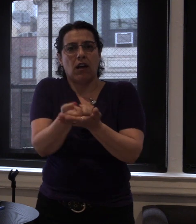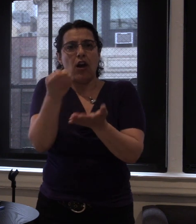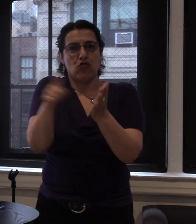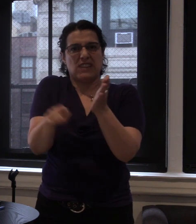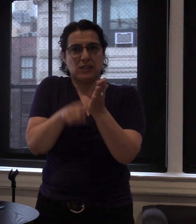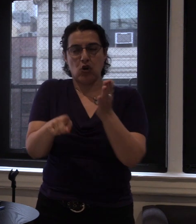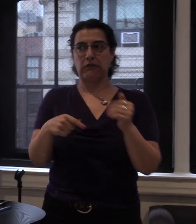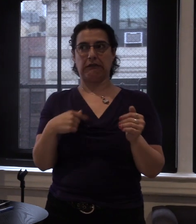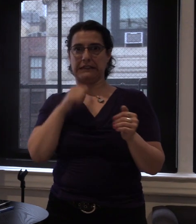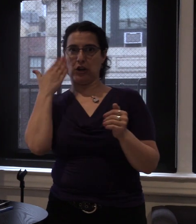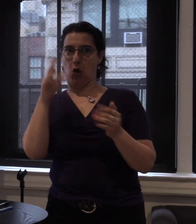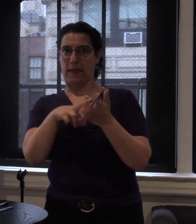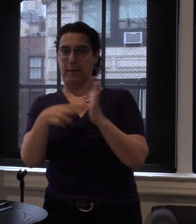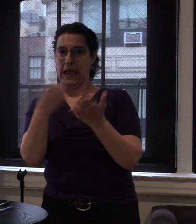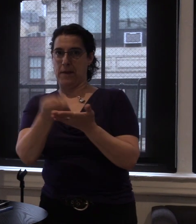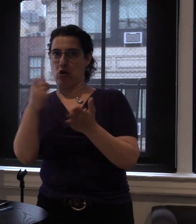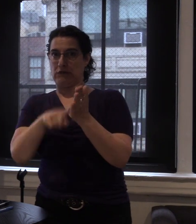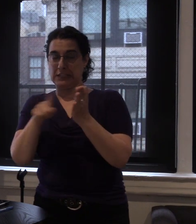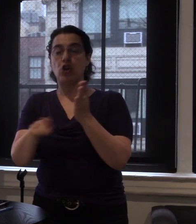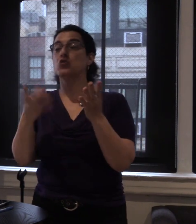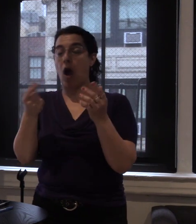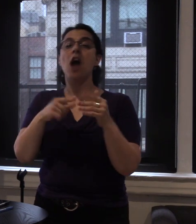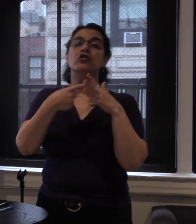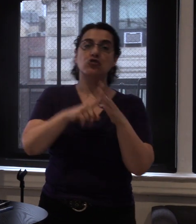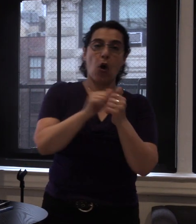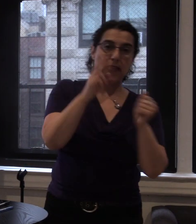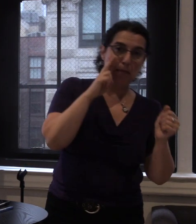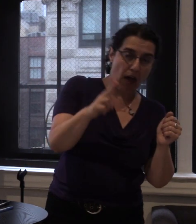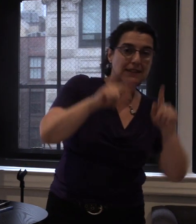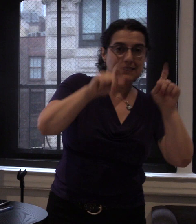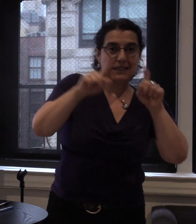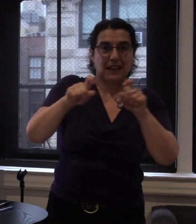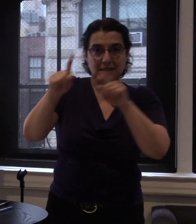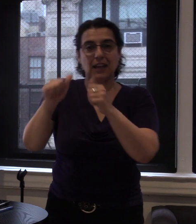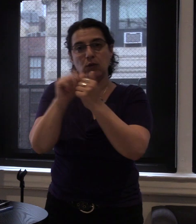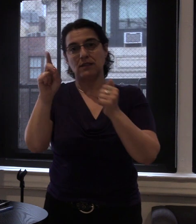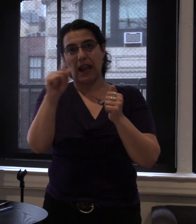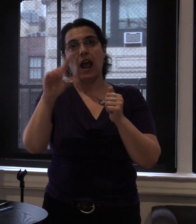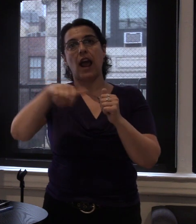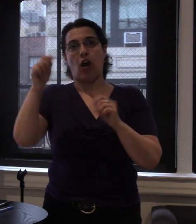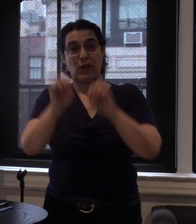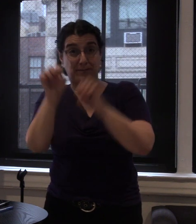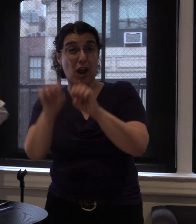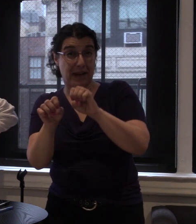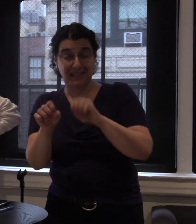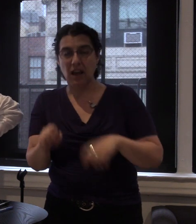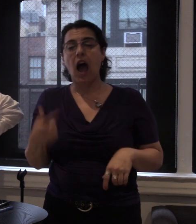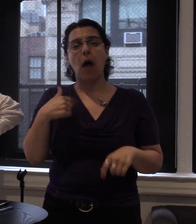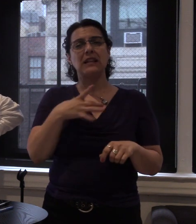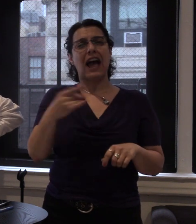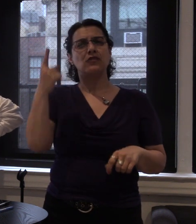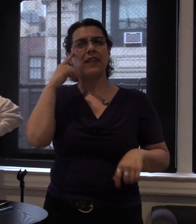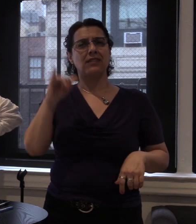looked it up. And it's essentially you start with a hypothesis, and then you test it over time with data and other experiments. And I like to